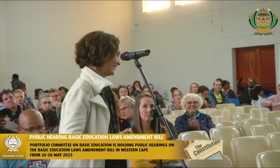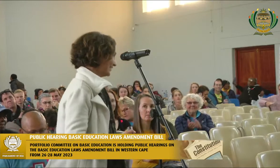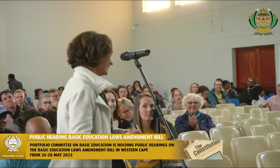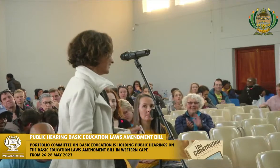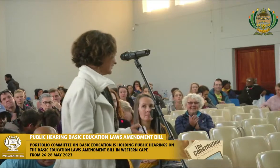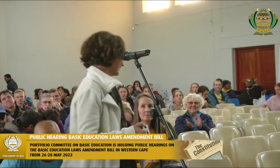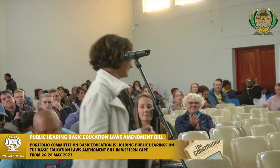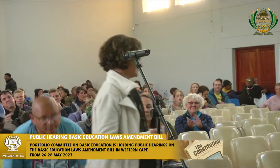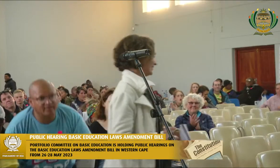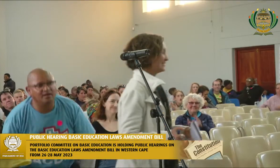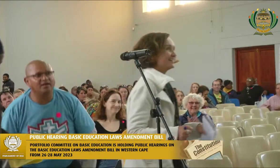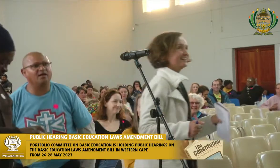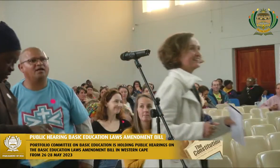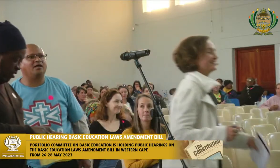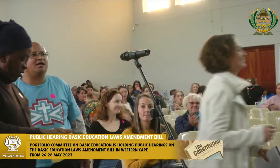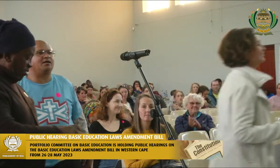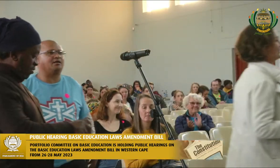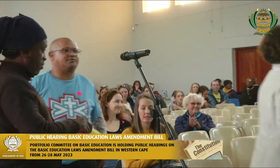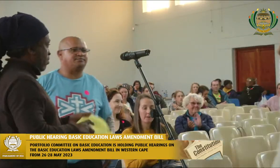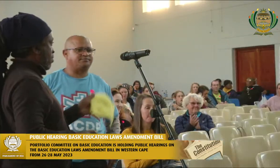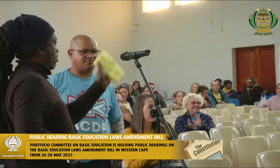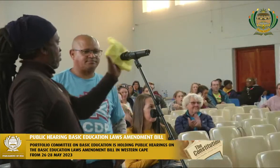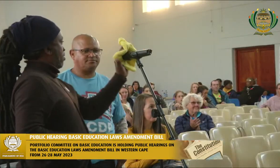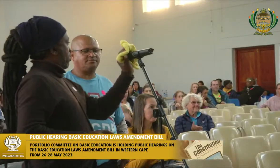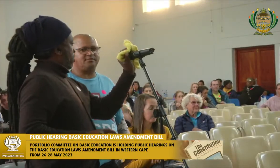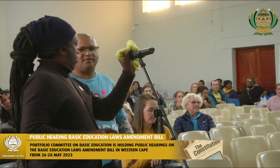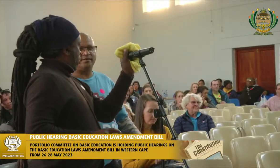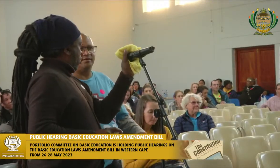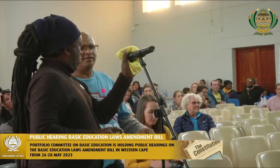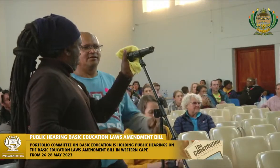Thank you very much. Next speaker.